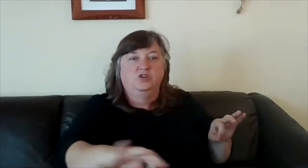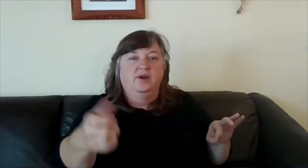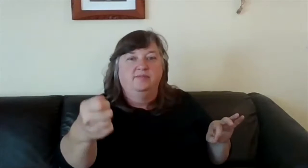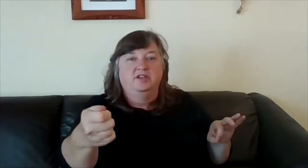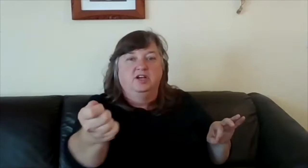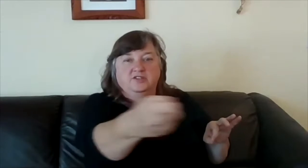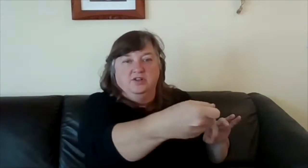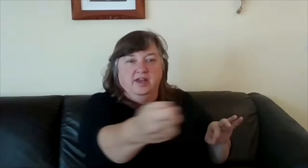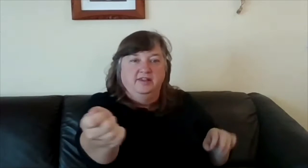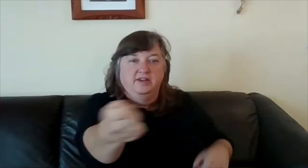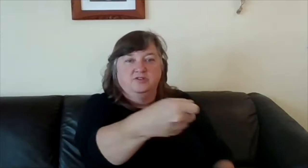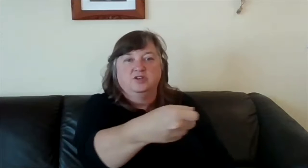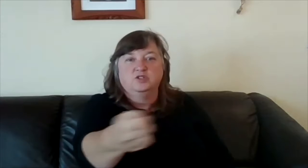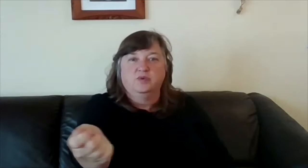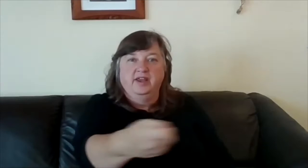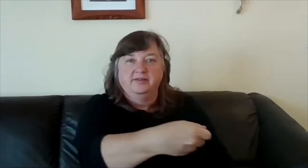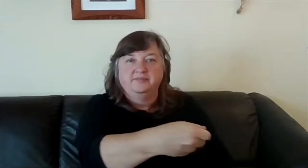grab the nozzle and then you start spraying.